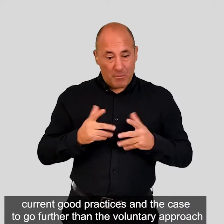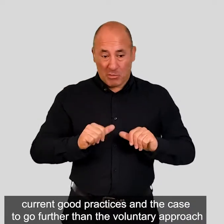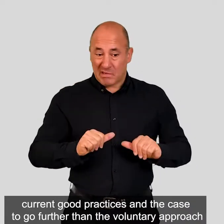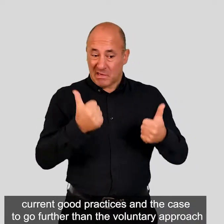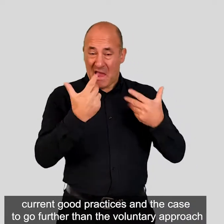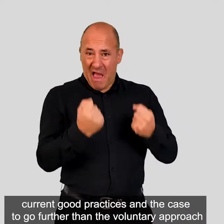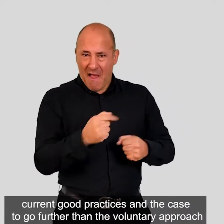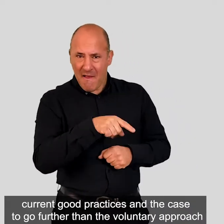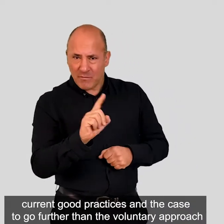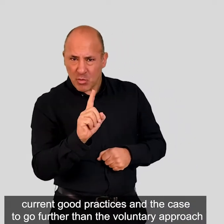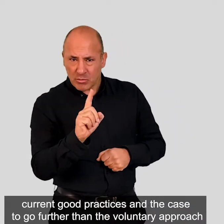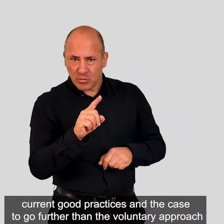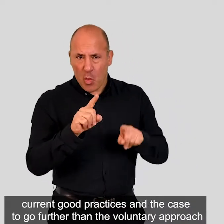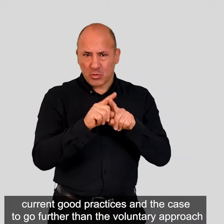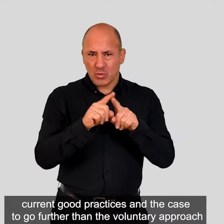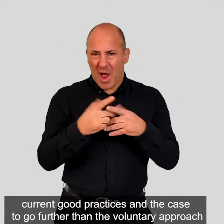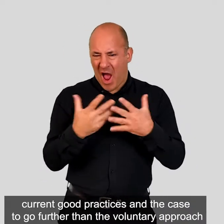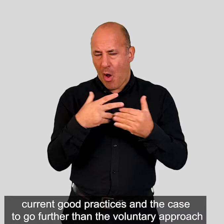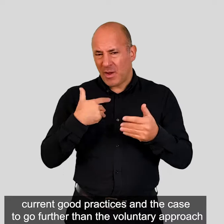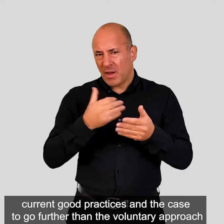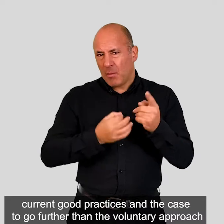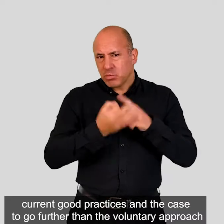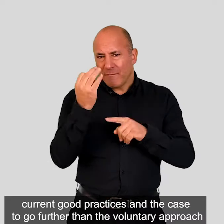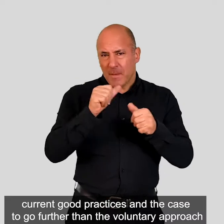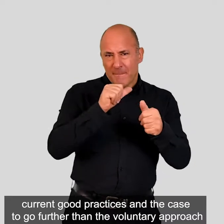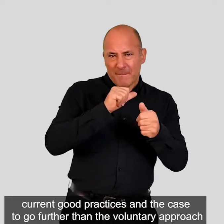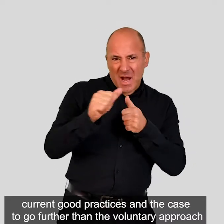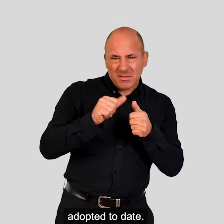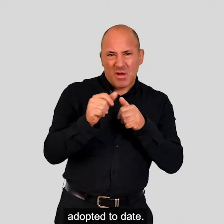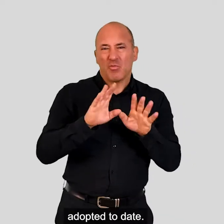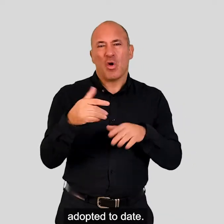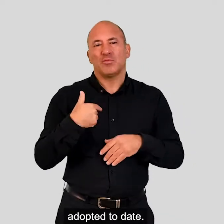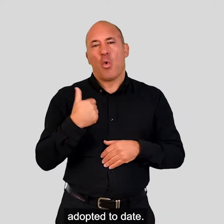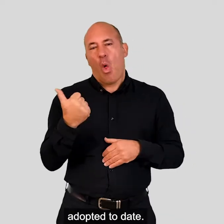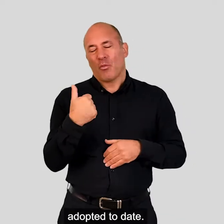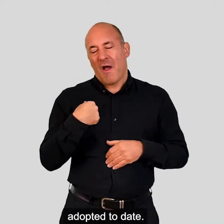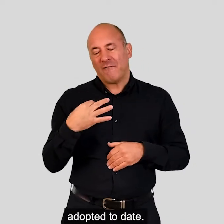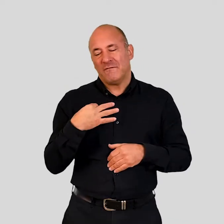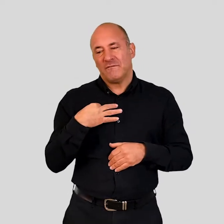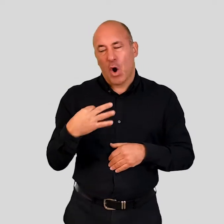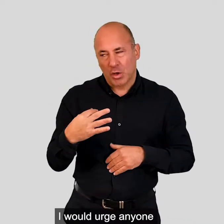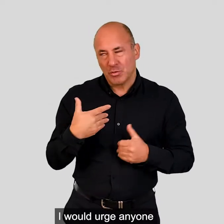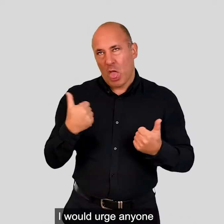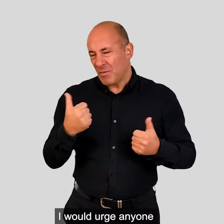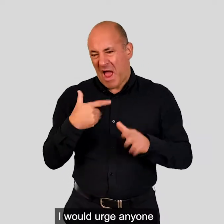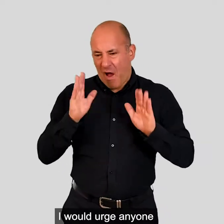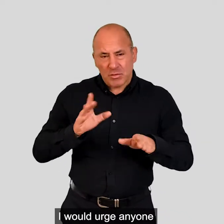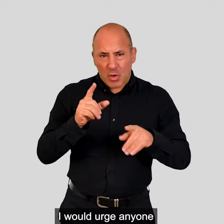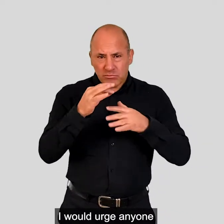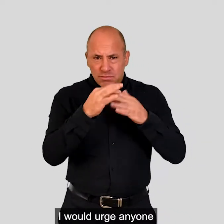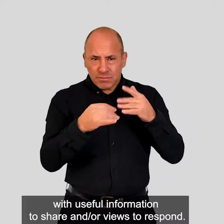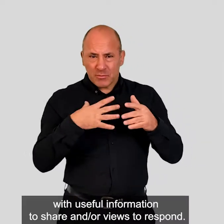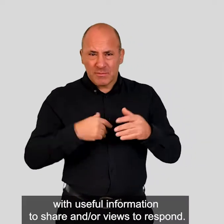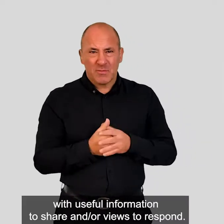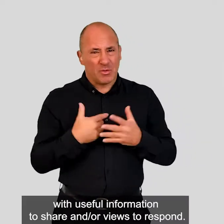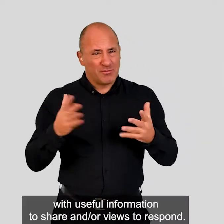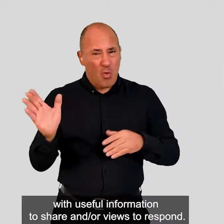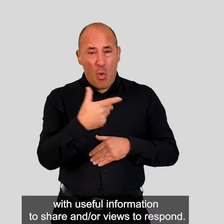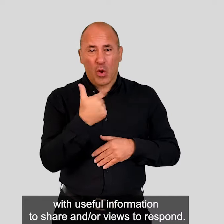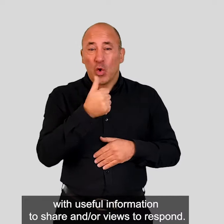practices and the case to go further than the voluntary approach adopted to date. I would urge anyone with useful information